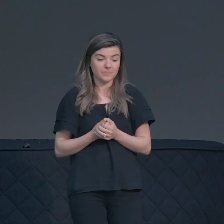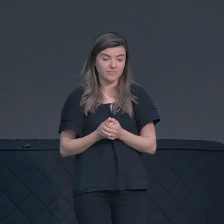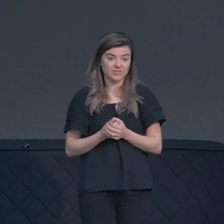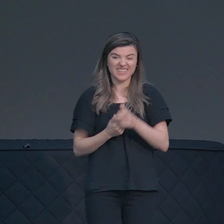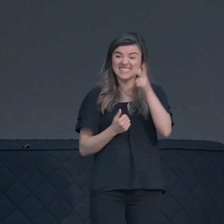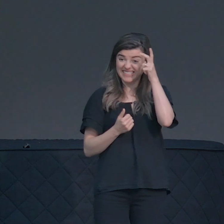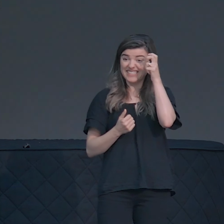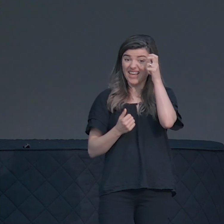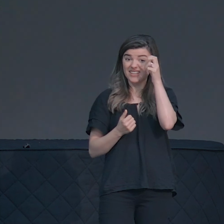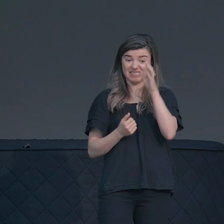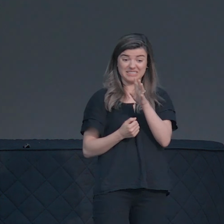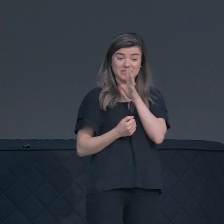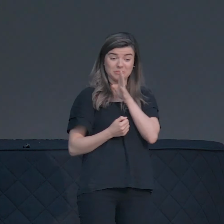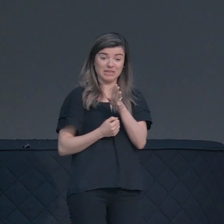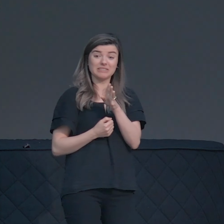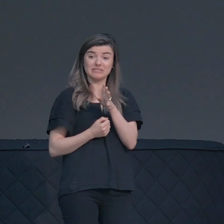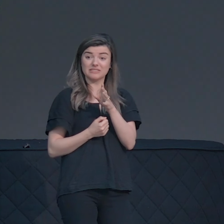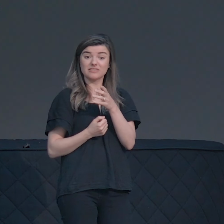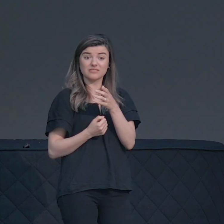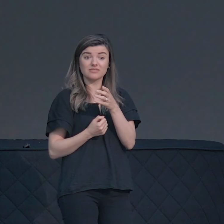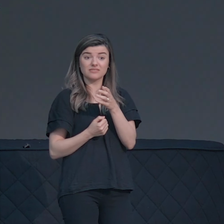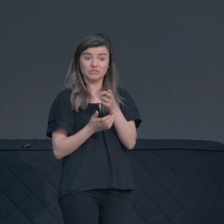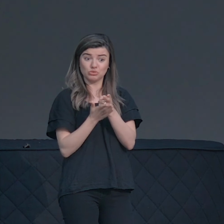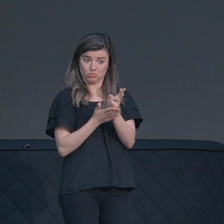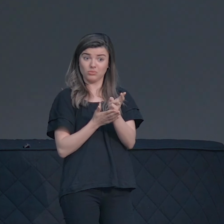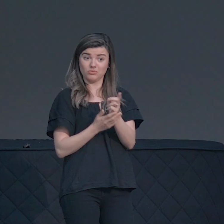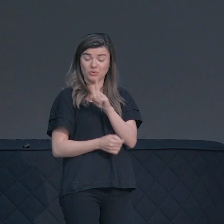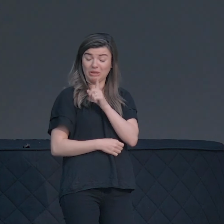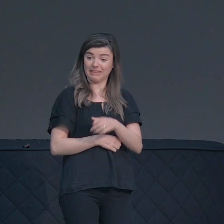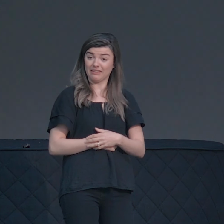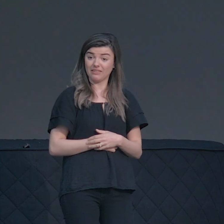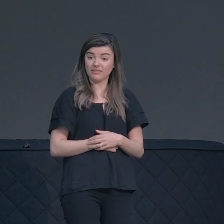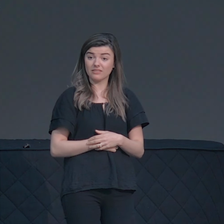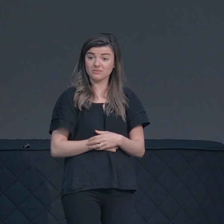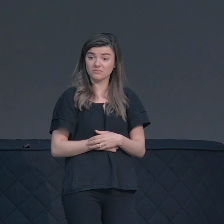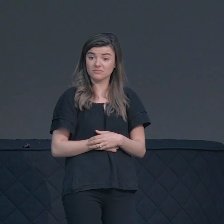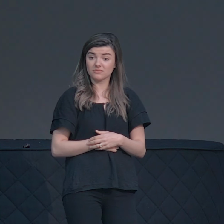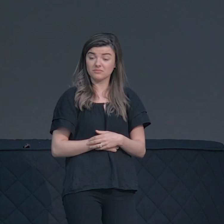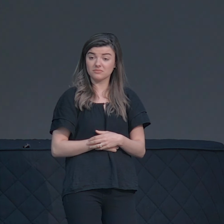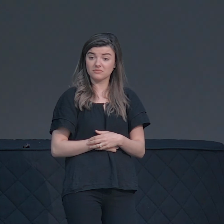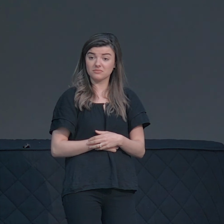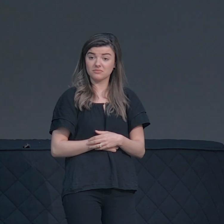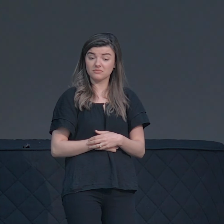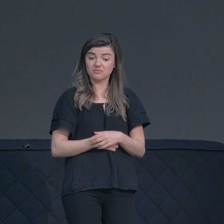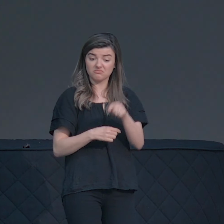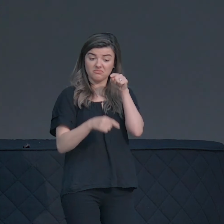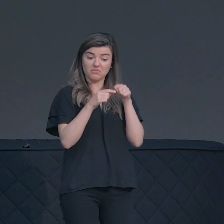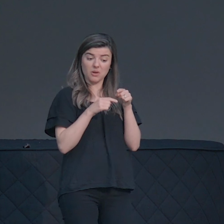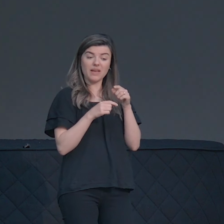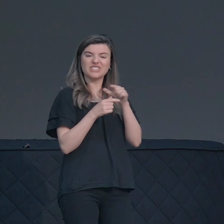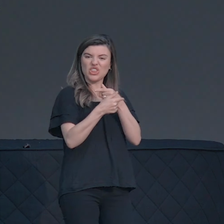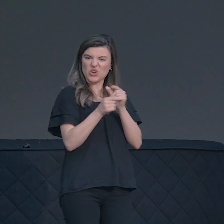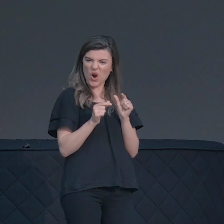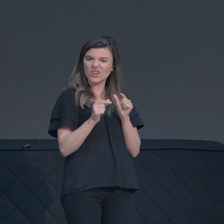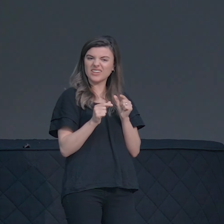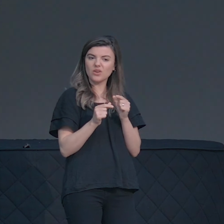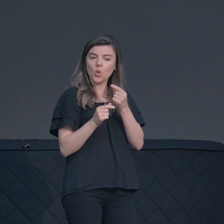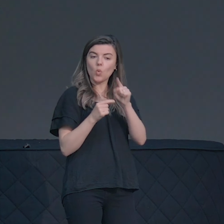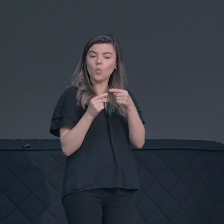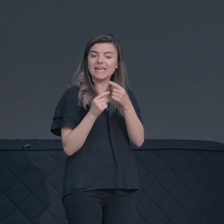Satan actually speaks the truth there. And we can go back to the Garden of Eden when